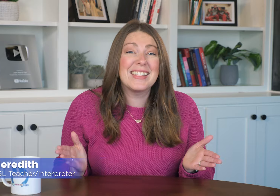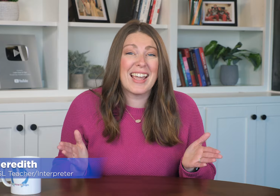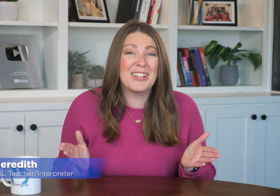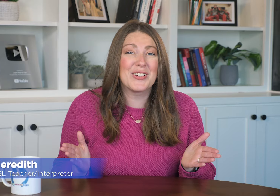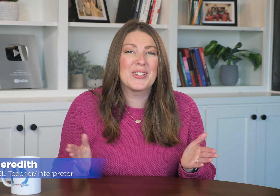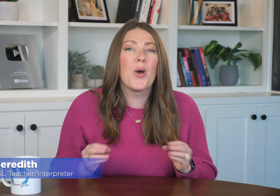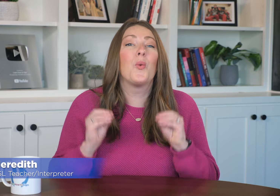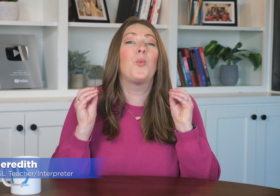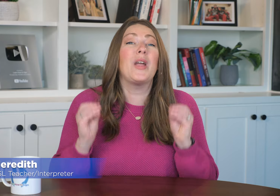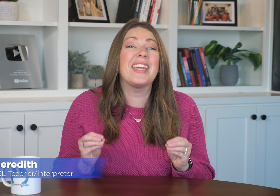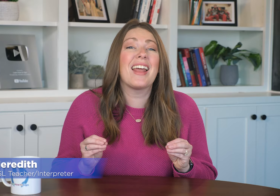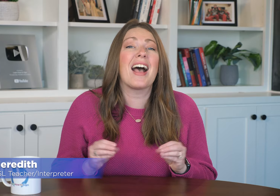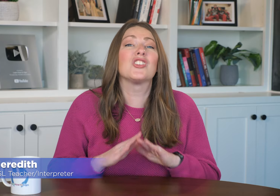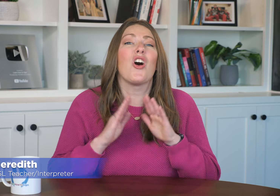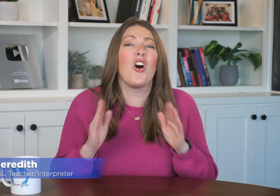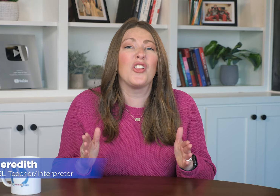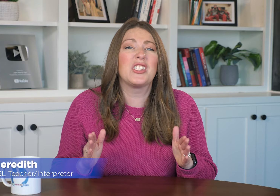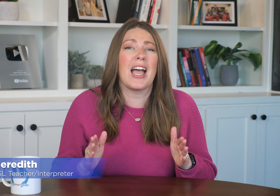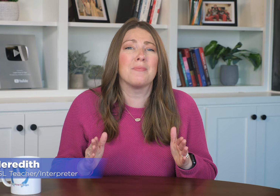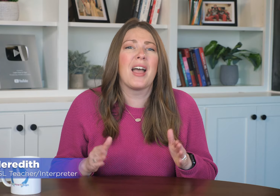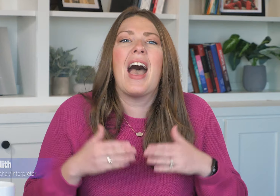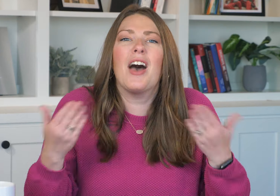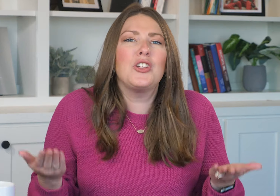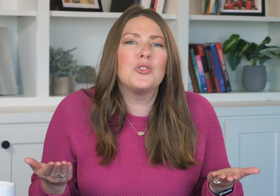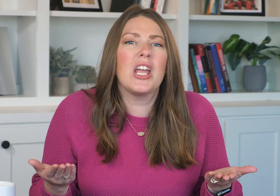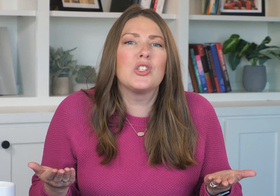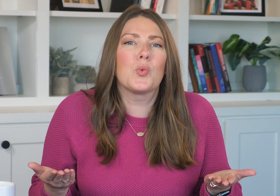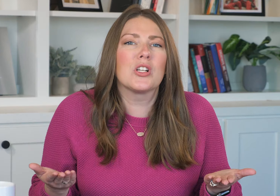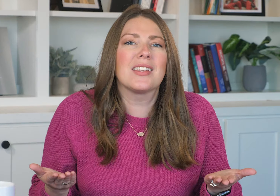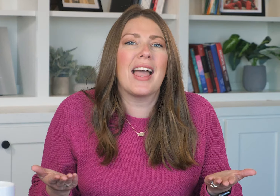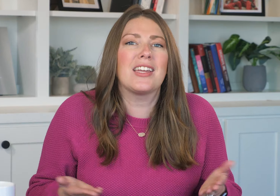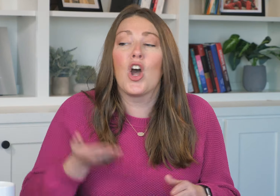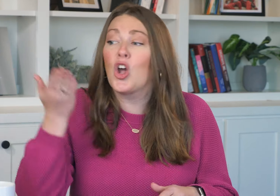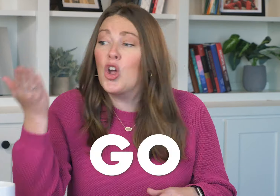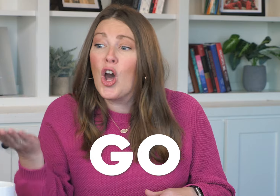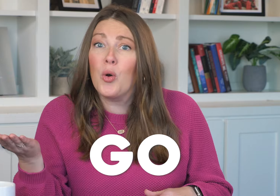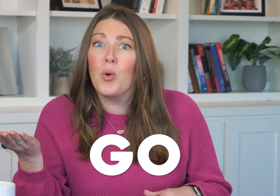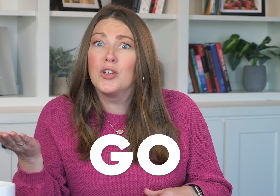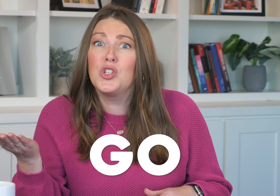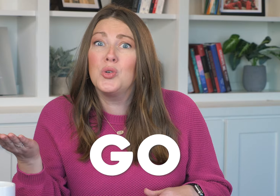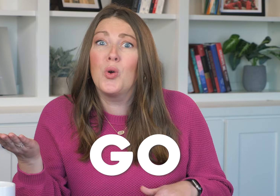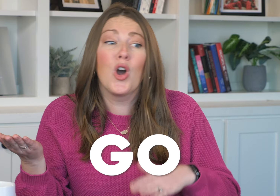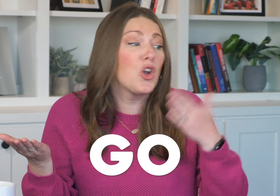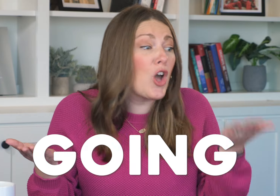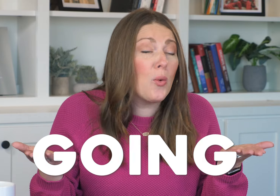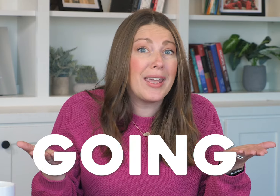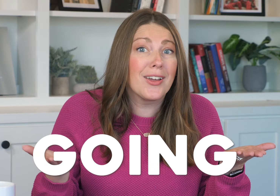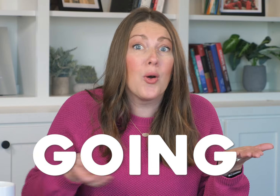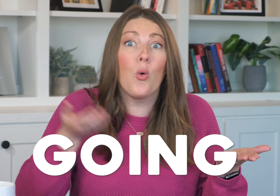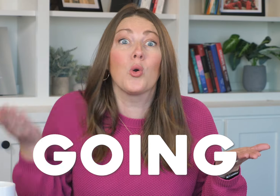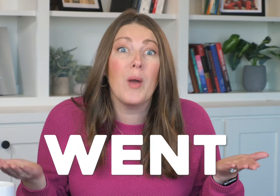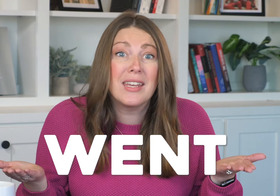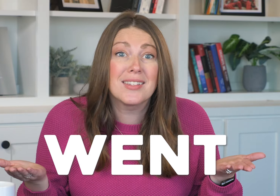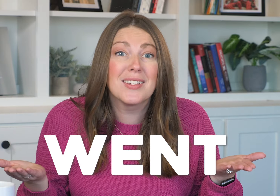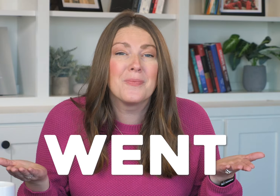Hey signers, we get asked all the time, how do you change words like go to going or went? What